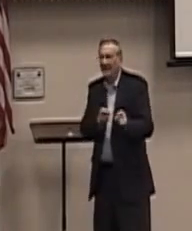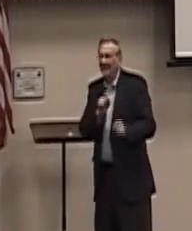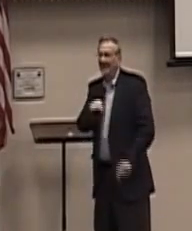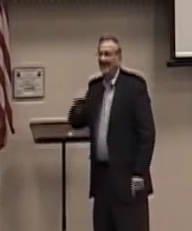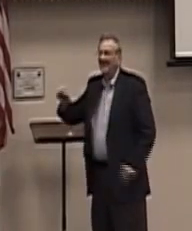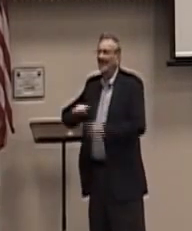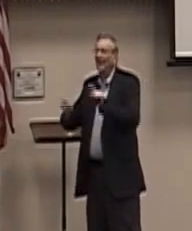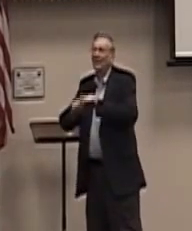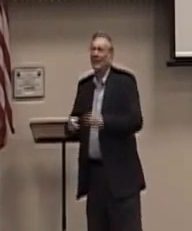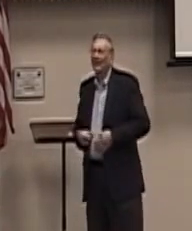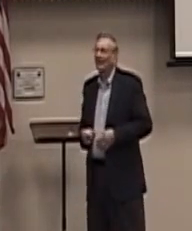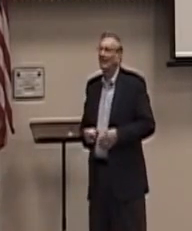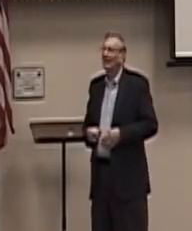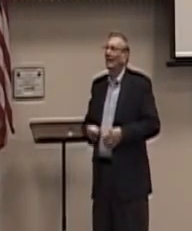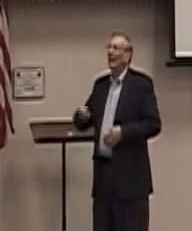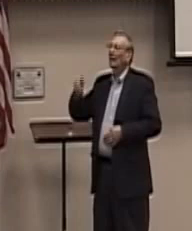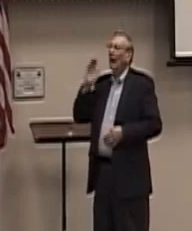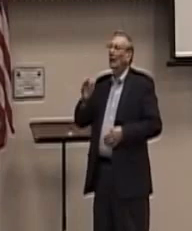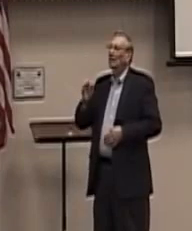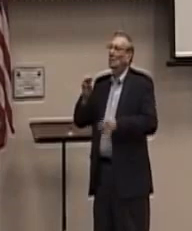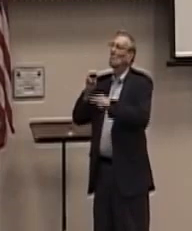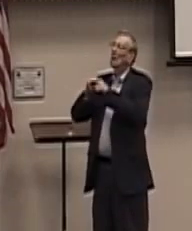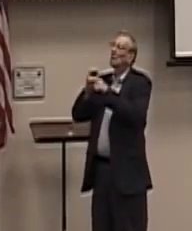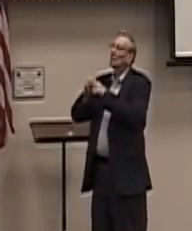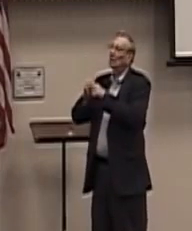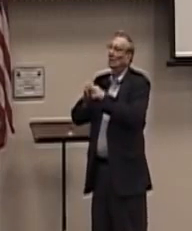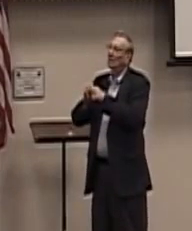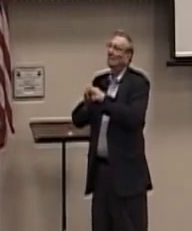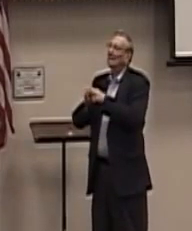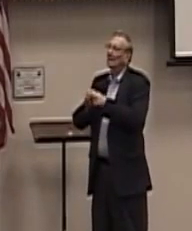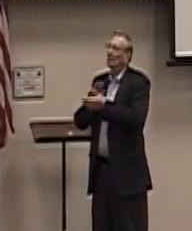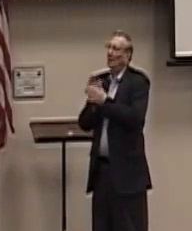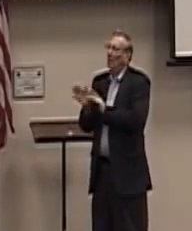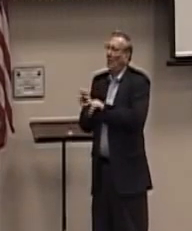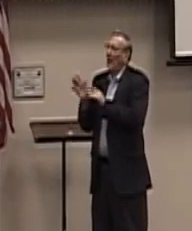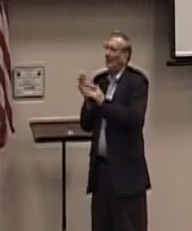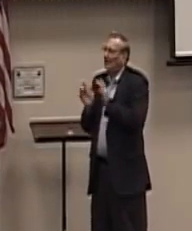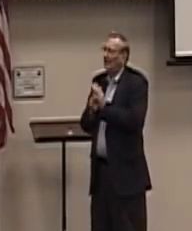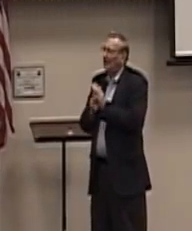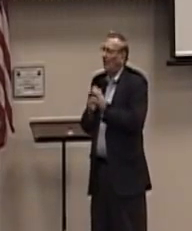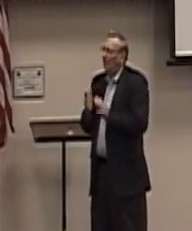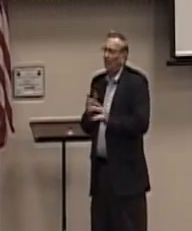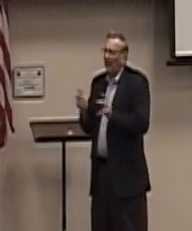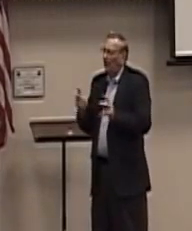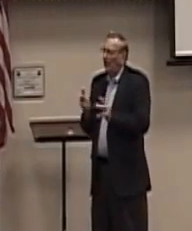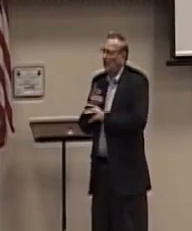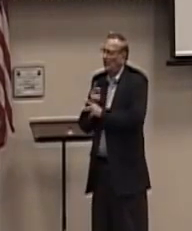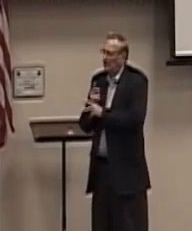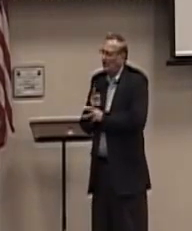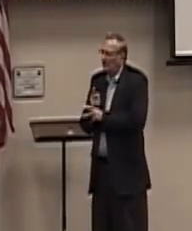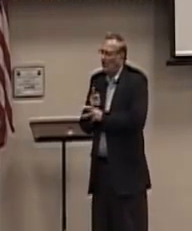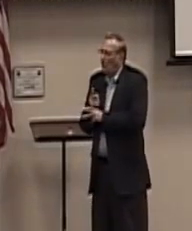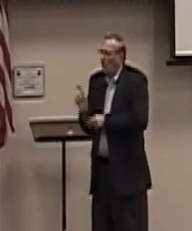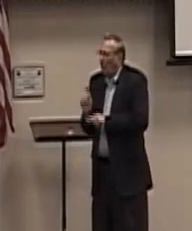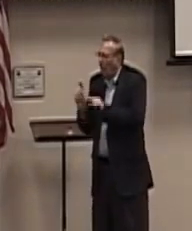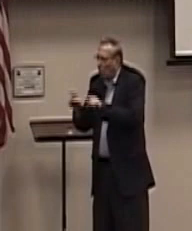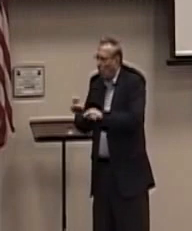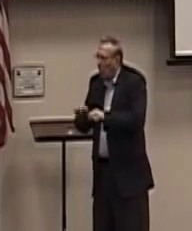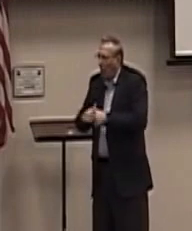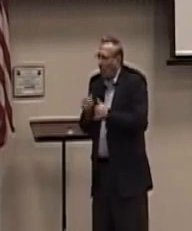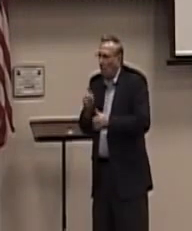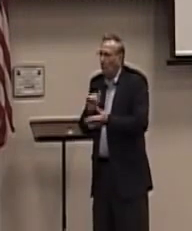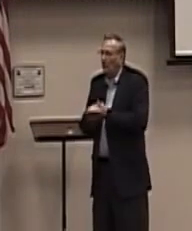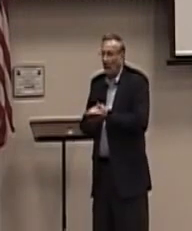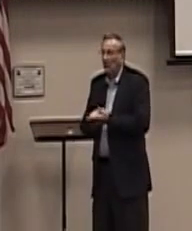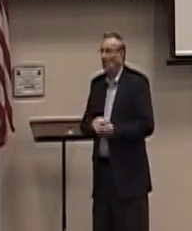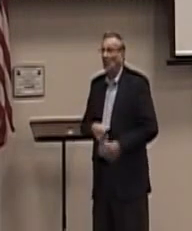with a gospel message to share. And he's being like Jesus by being very strategic in where he goes and how he does that. You'll see that Paul